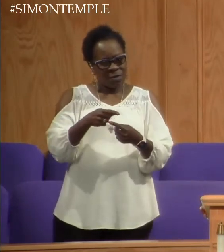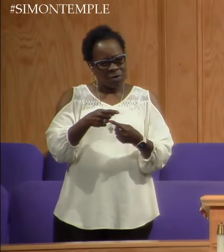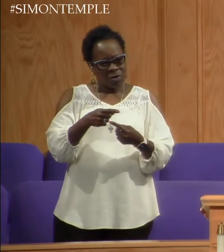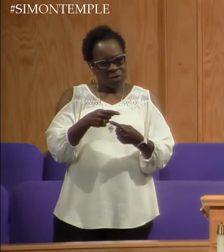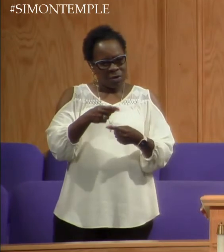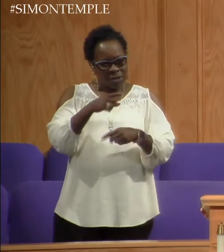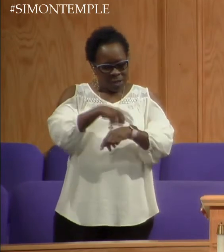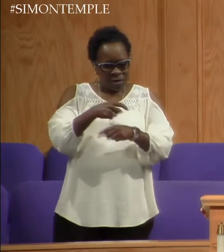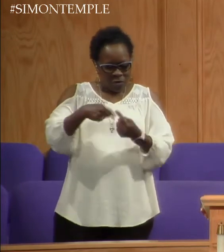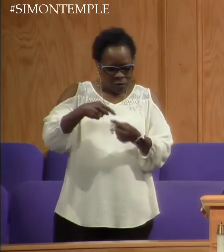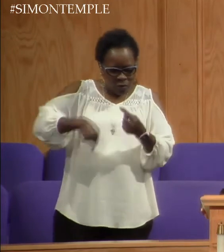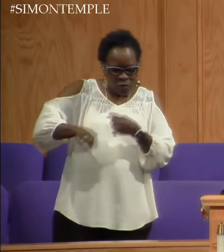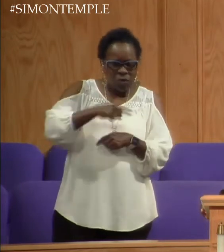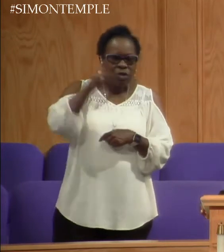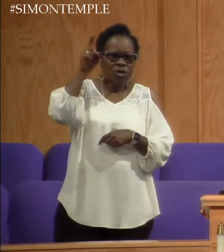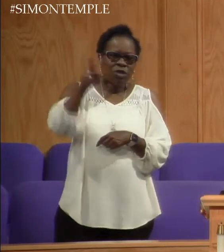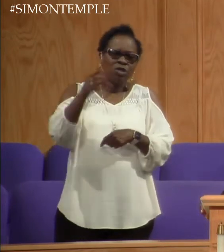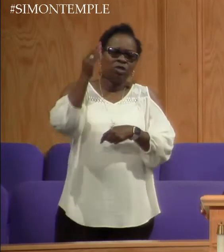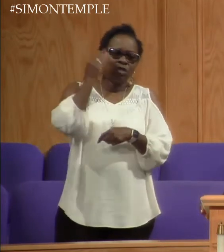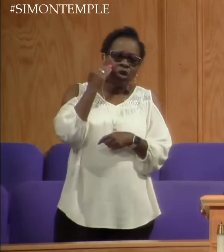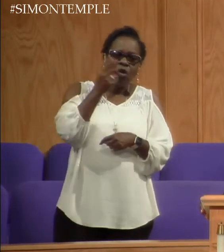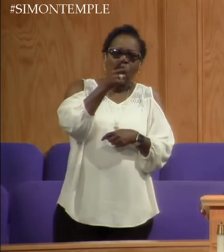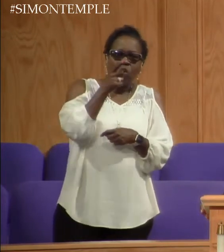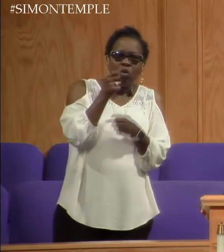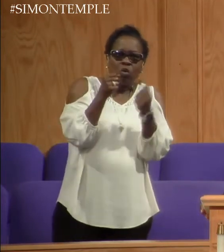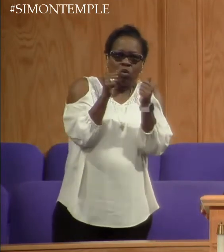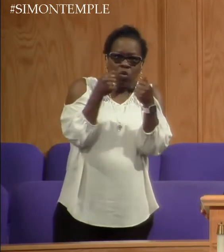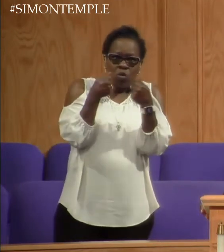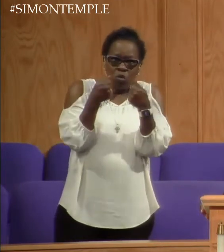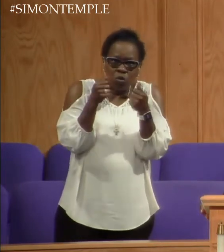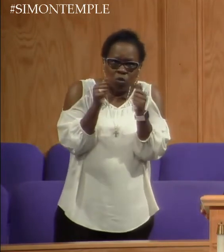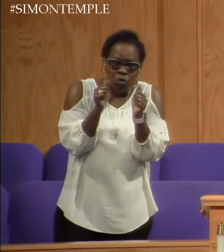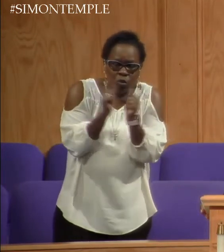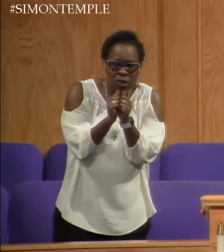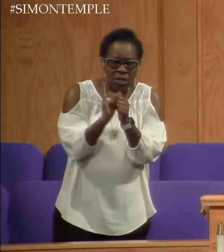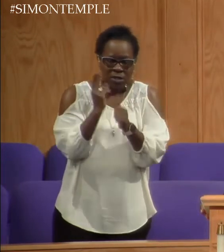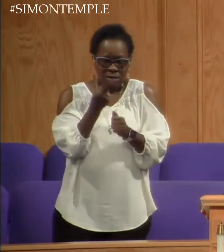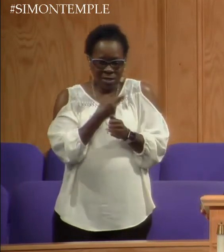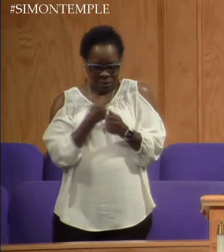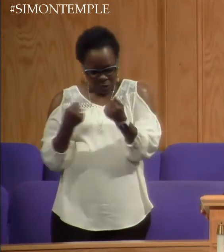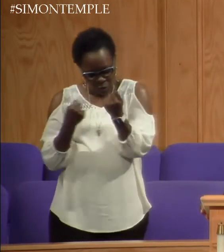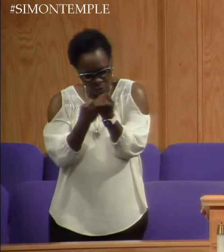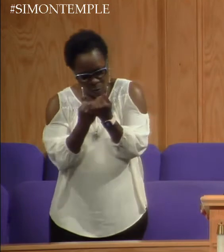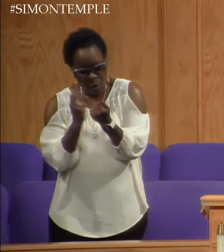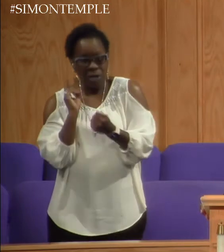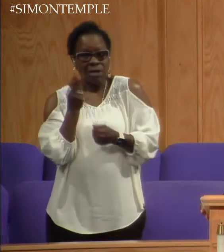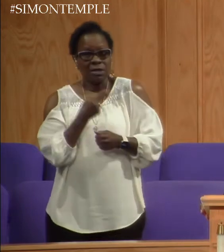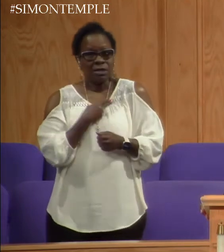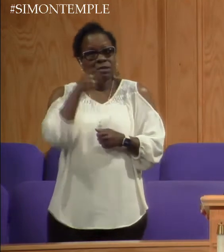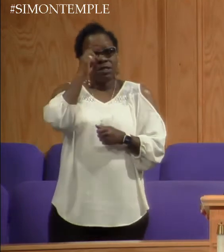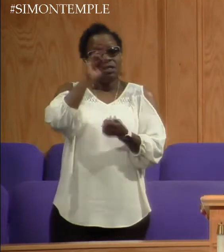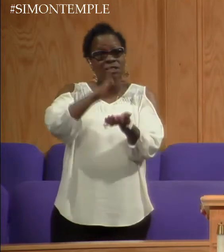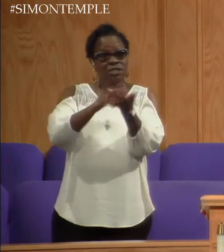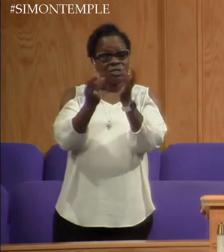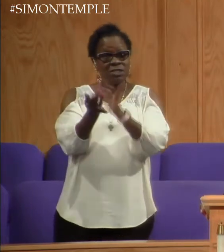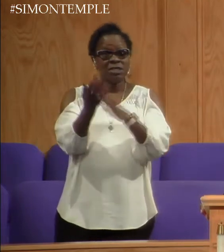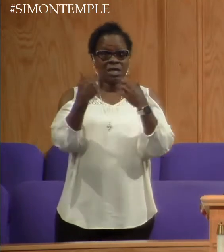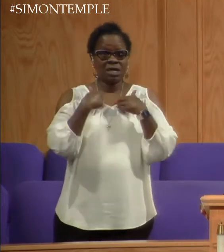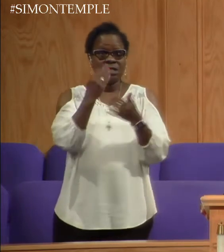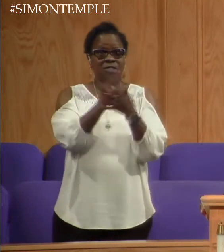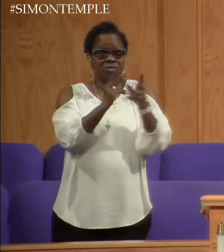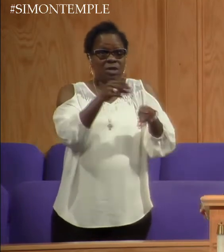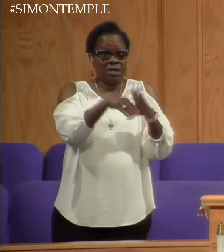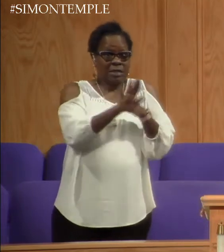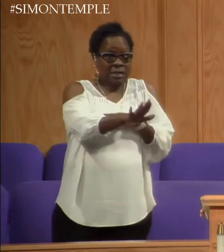we need to know who is with us. Because even Jesus had someone in his circle who claimed to be with him but ended up betraying him.